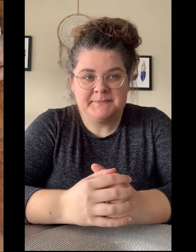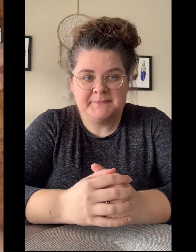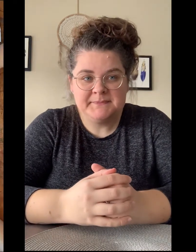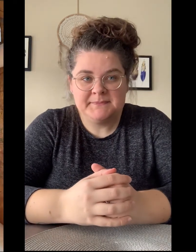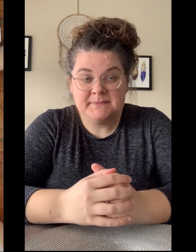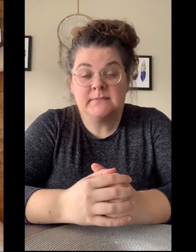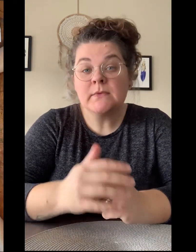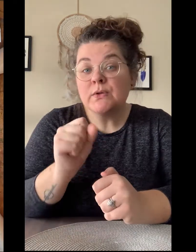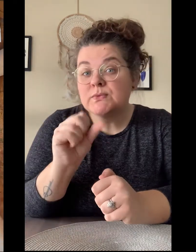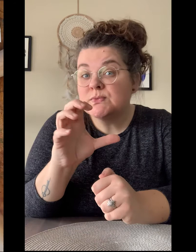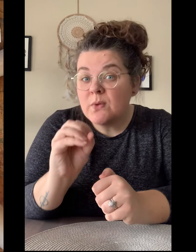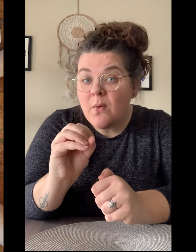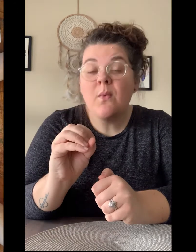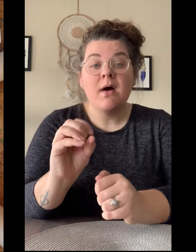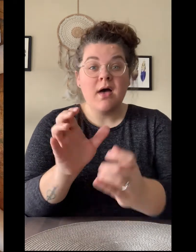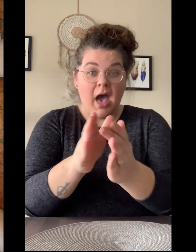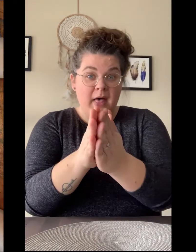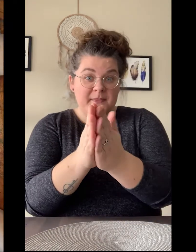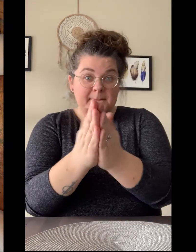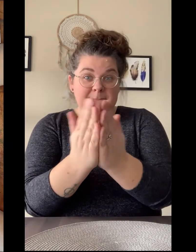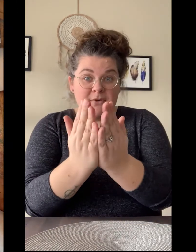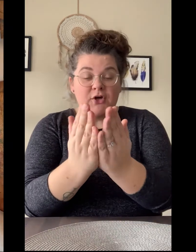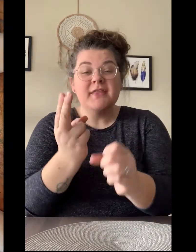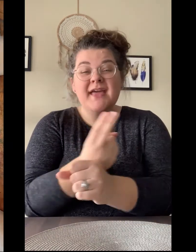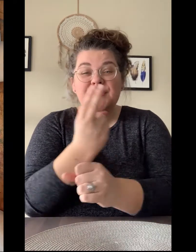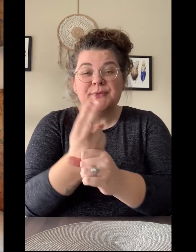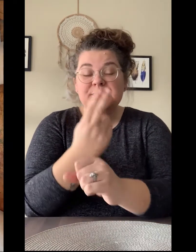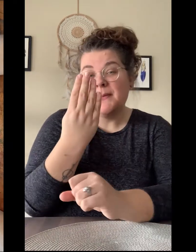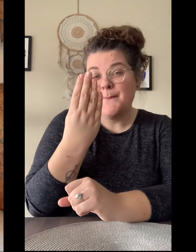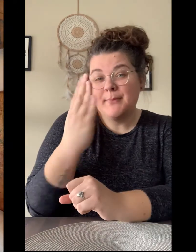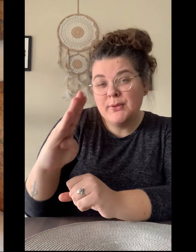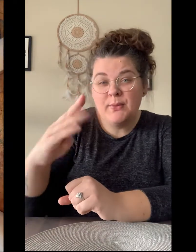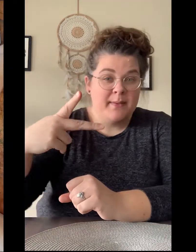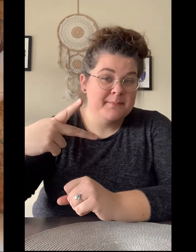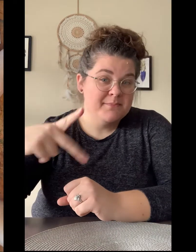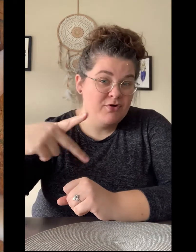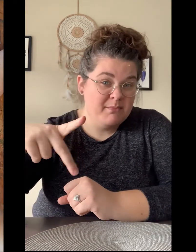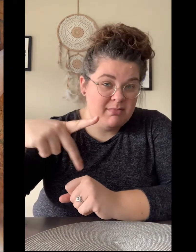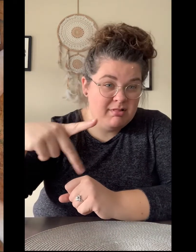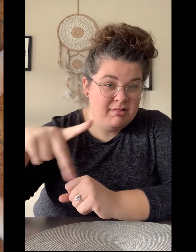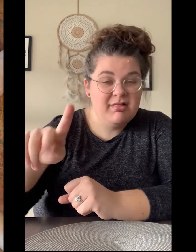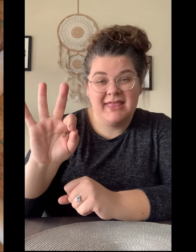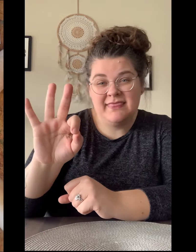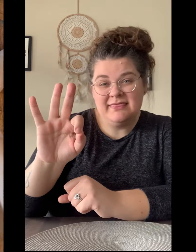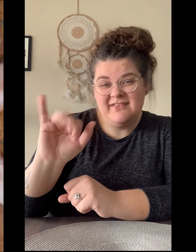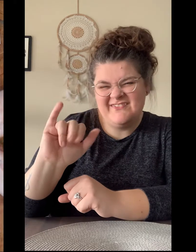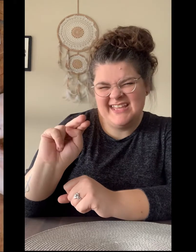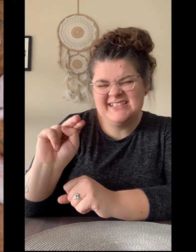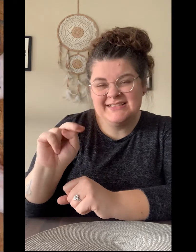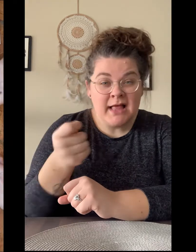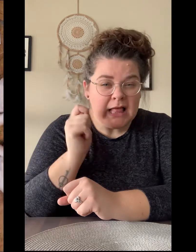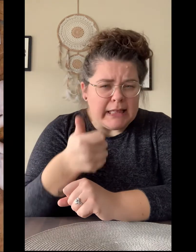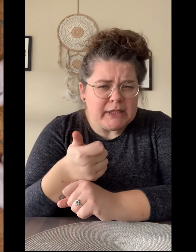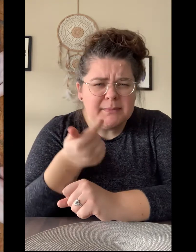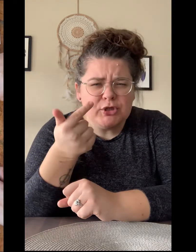So on the book, they use blue and purple in the fins, a little bit of